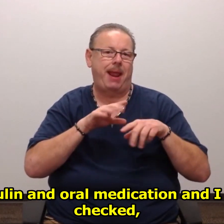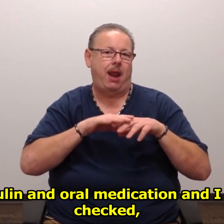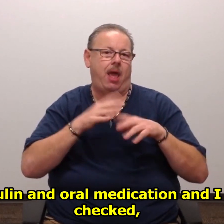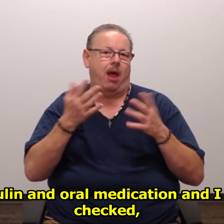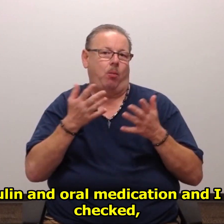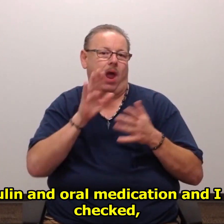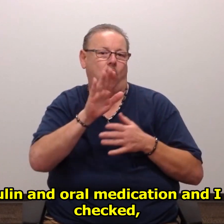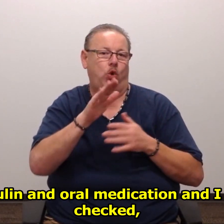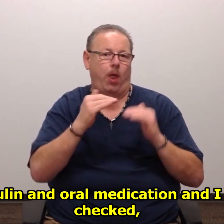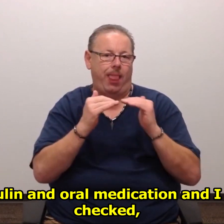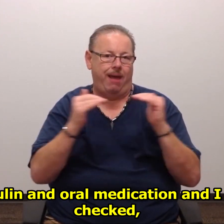medication.